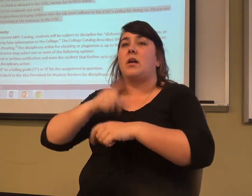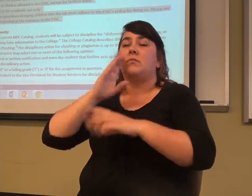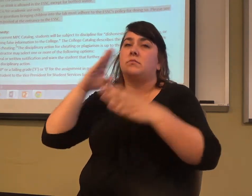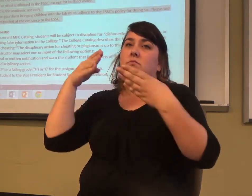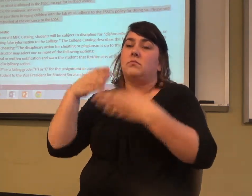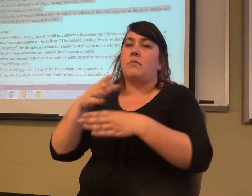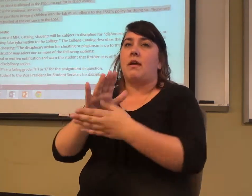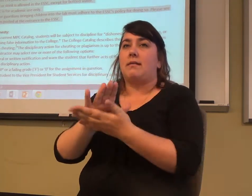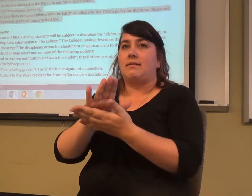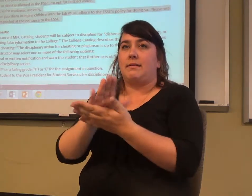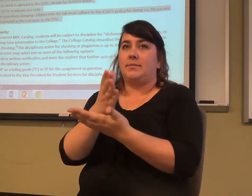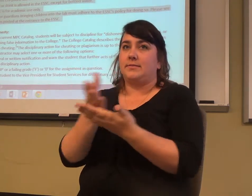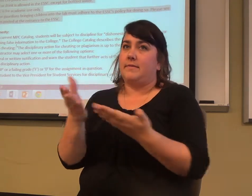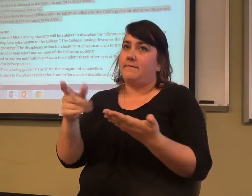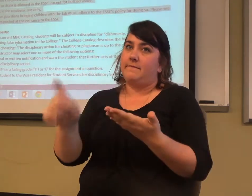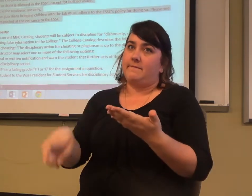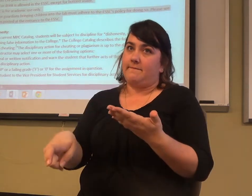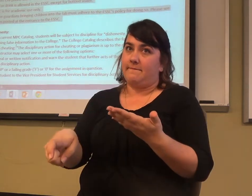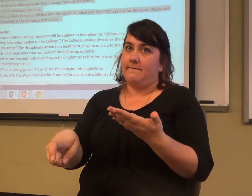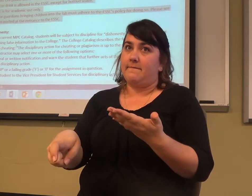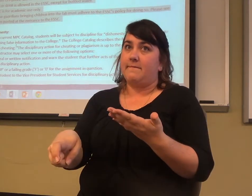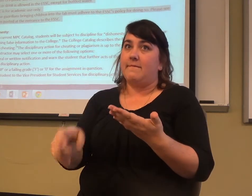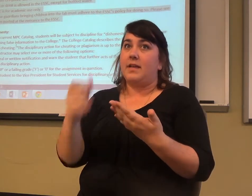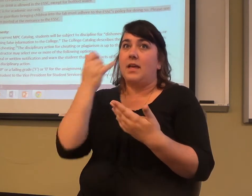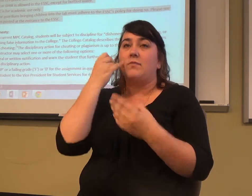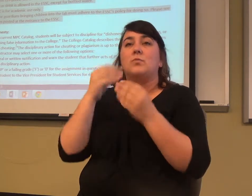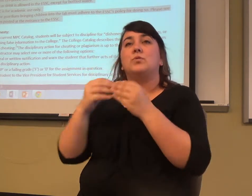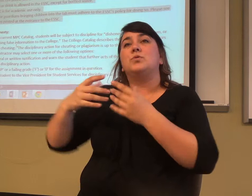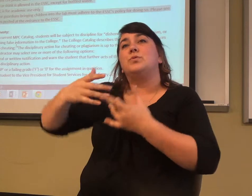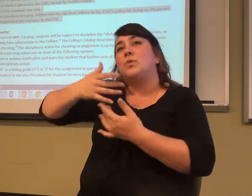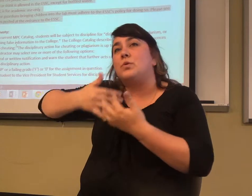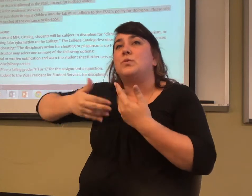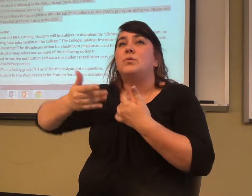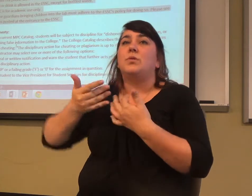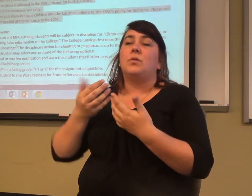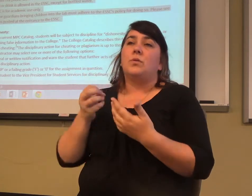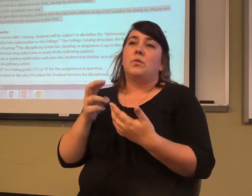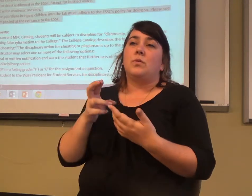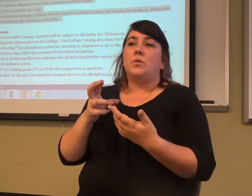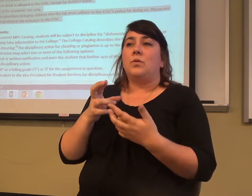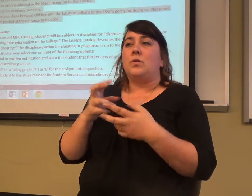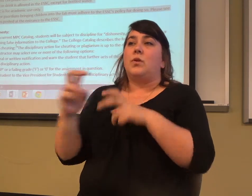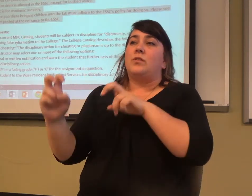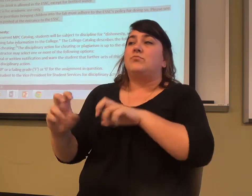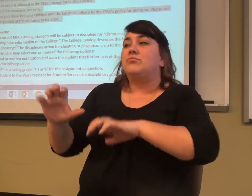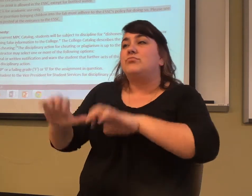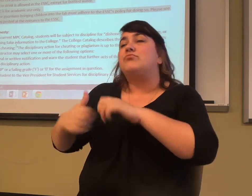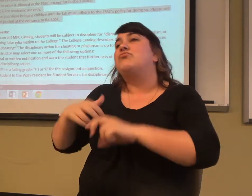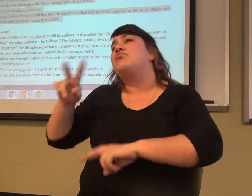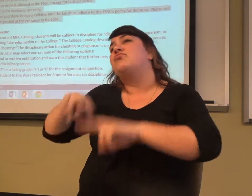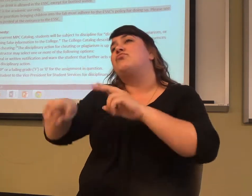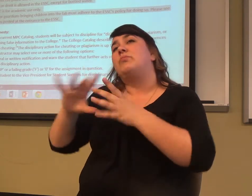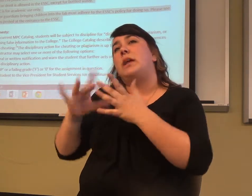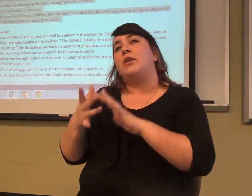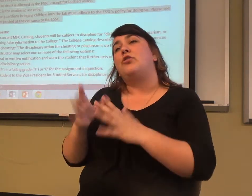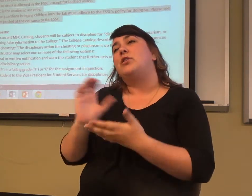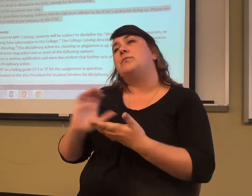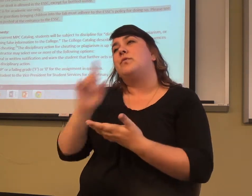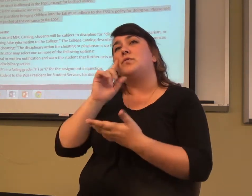stuff. Okay? If it's more socializing or browsing the internet for personal reasons, you can do that upstairs